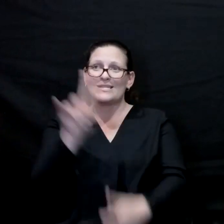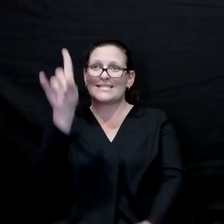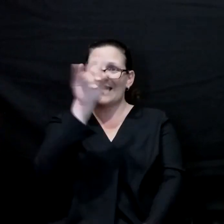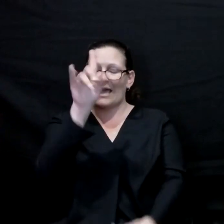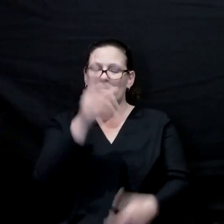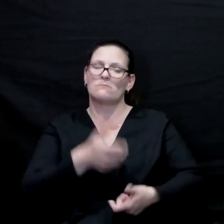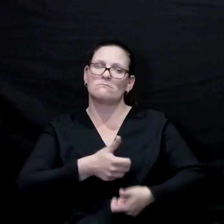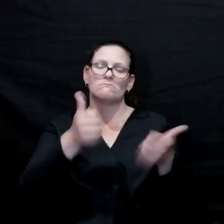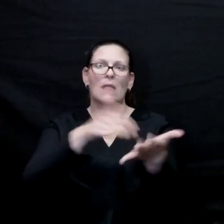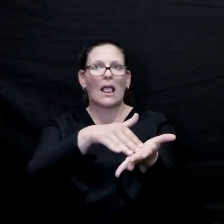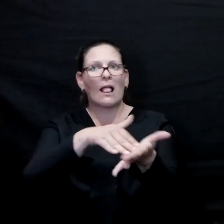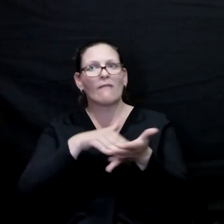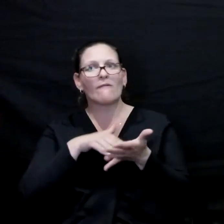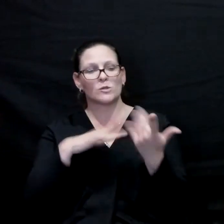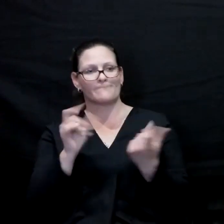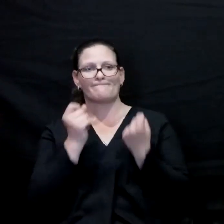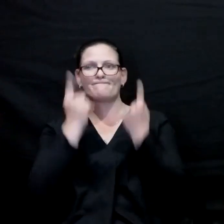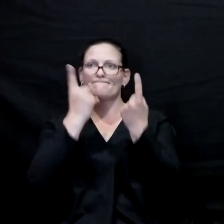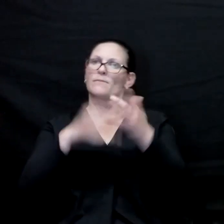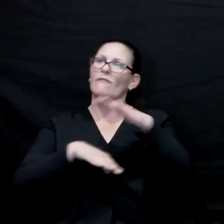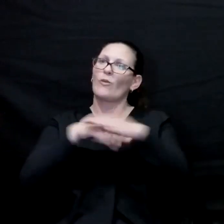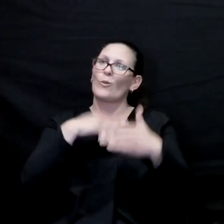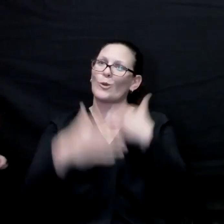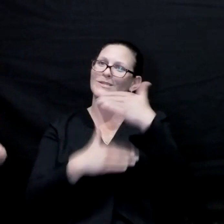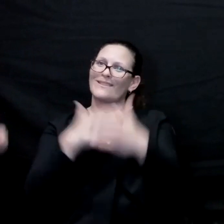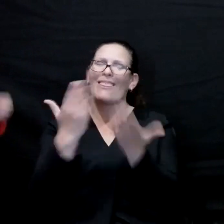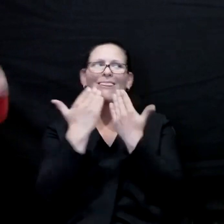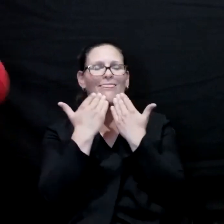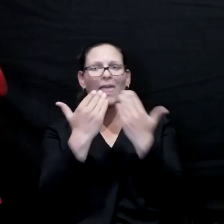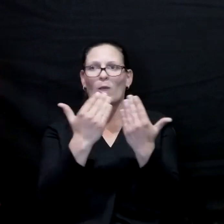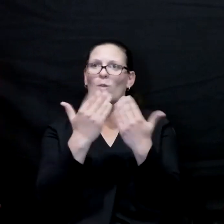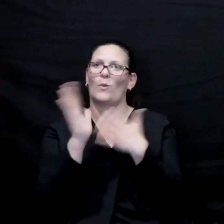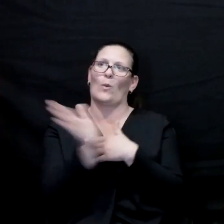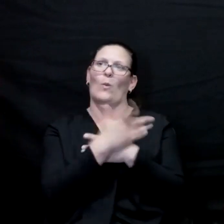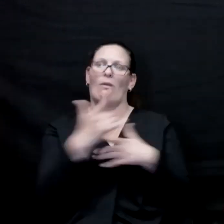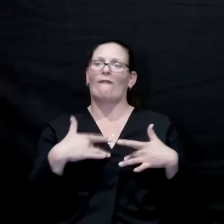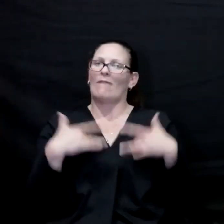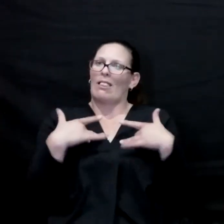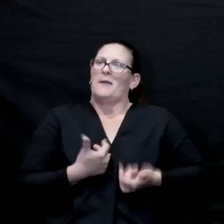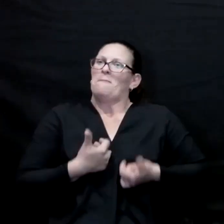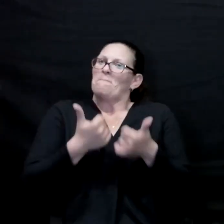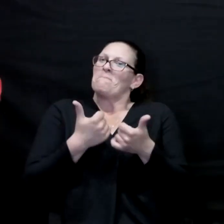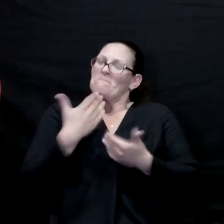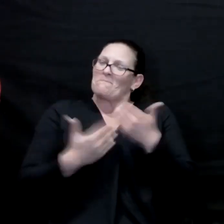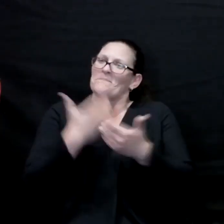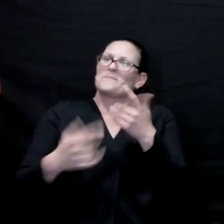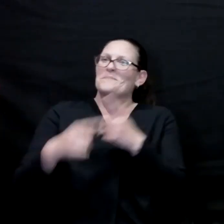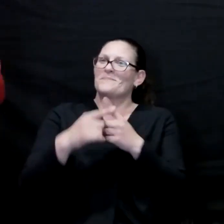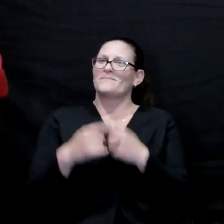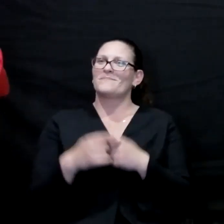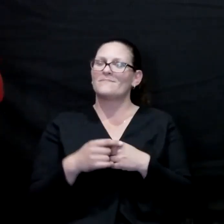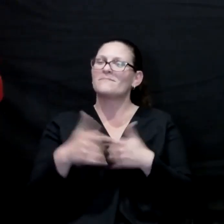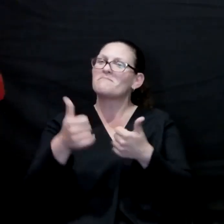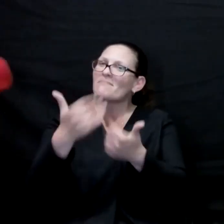the process. Thank you, everyone. I feel encouraged after this. So that's nice, positive feedback. Thank